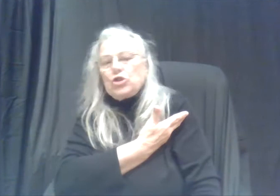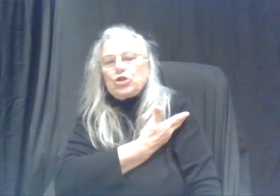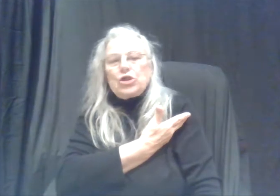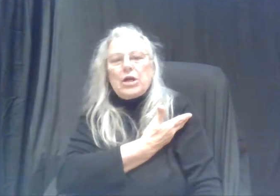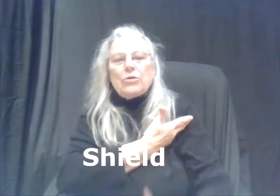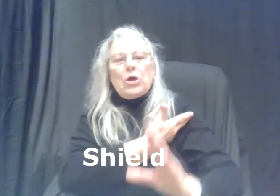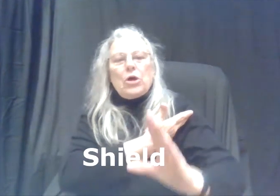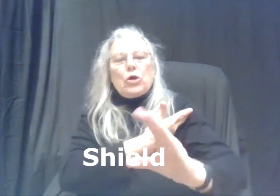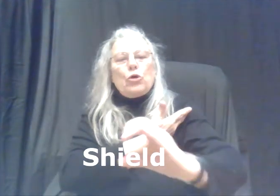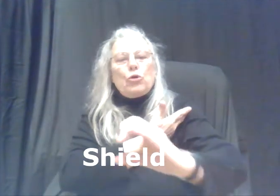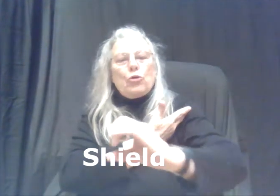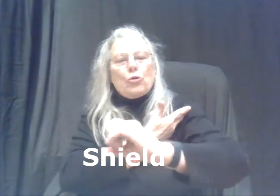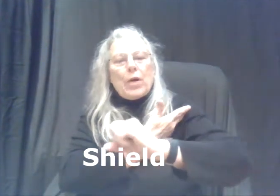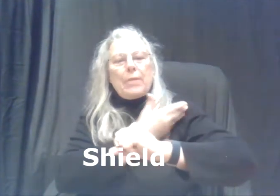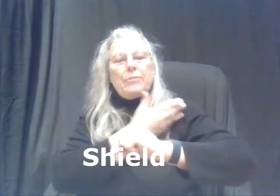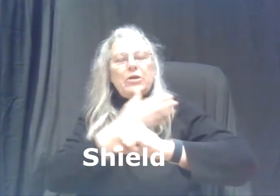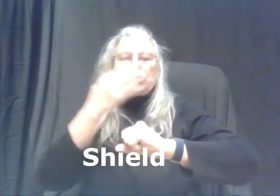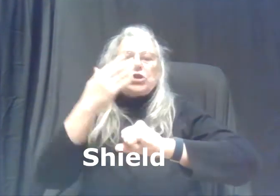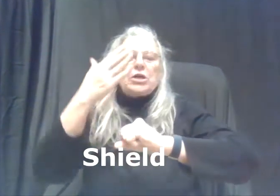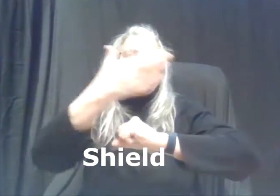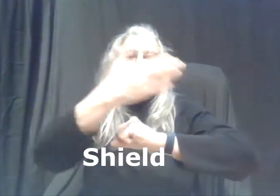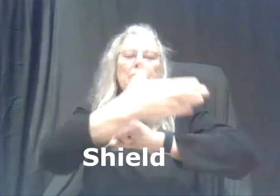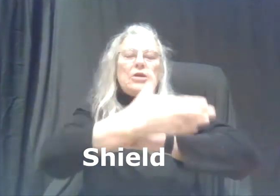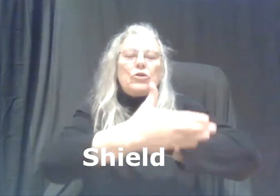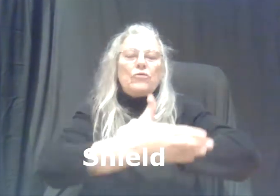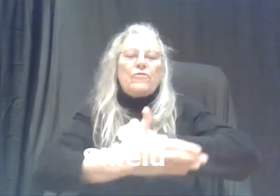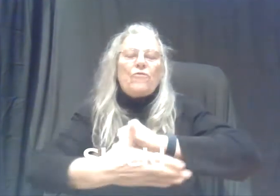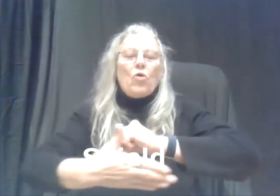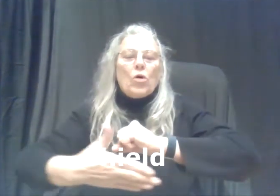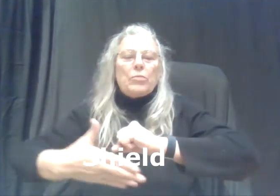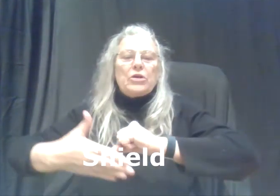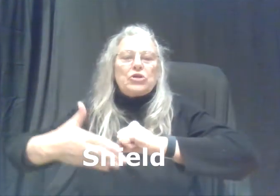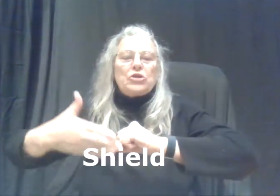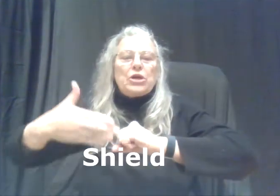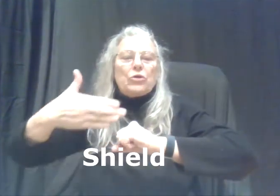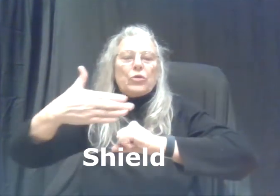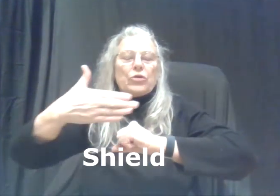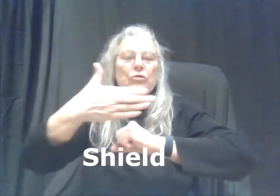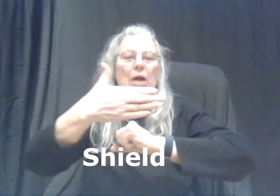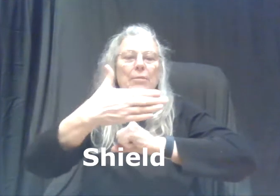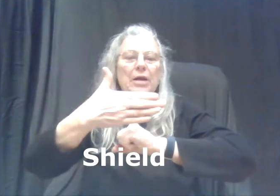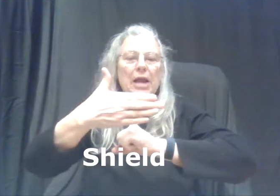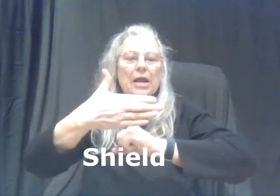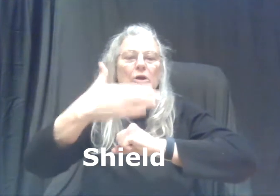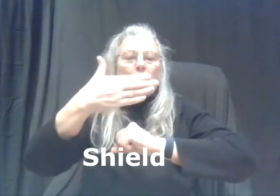Shield. You grab the shield and then you form the shield with your dominant hand,